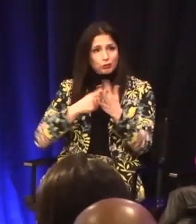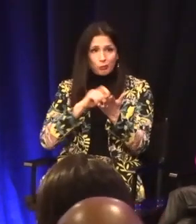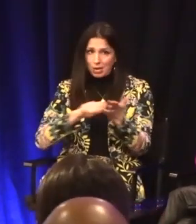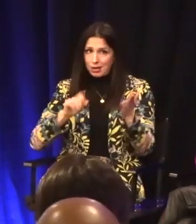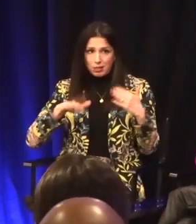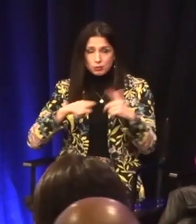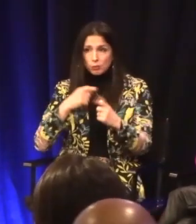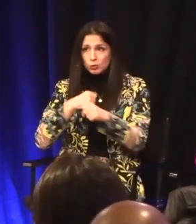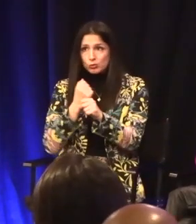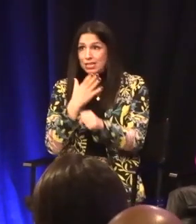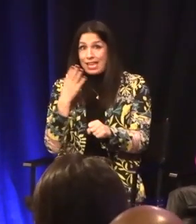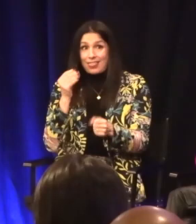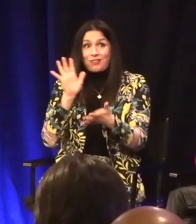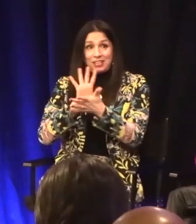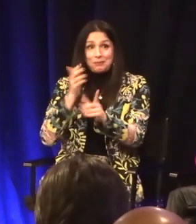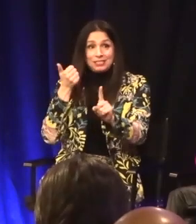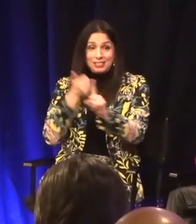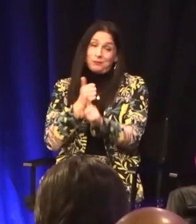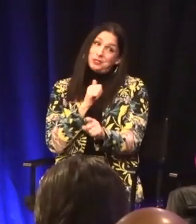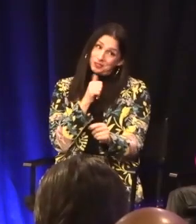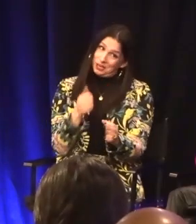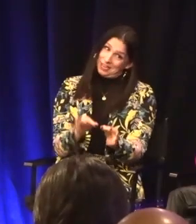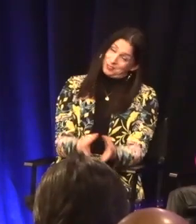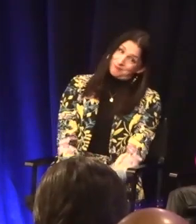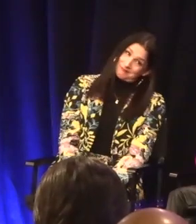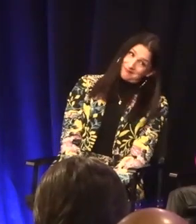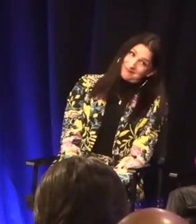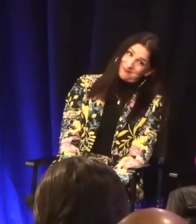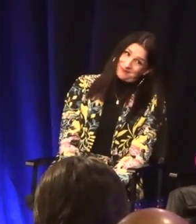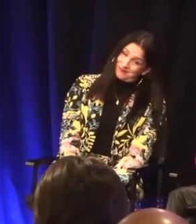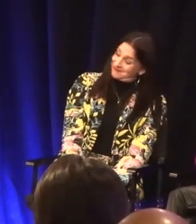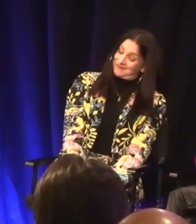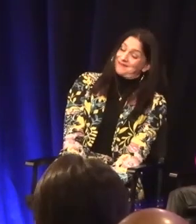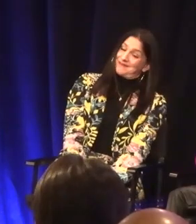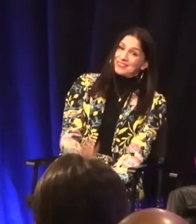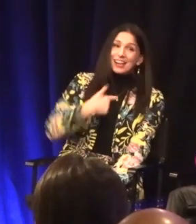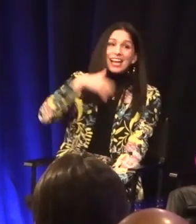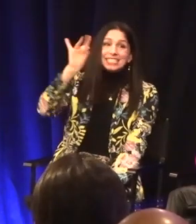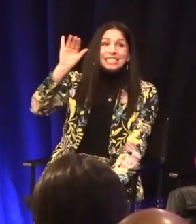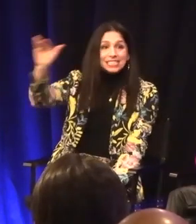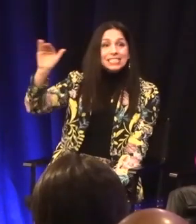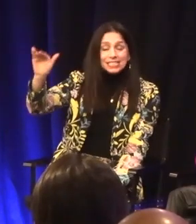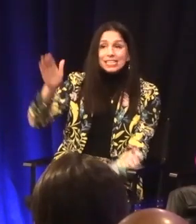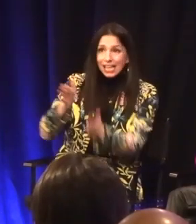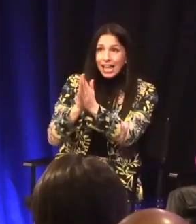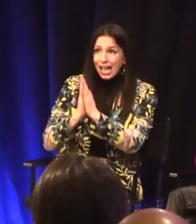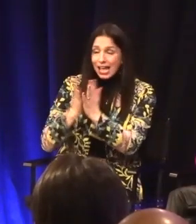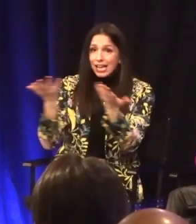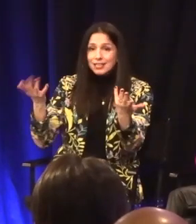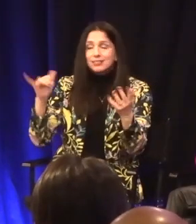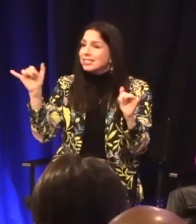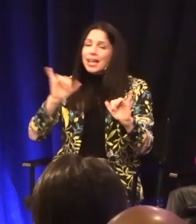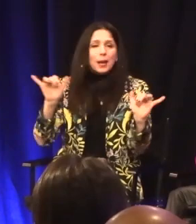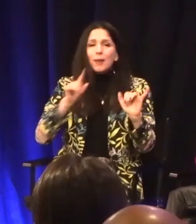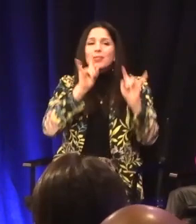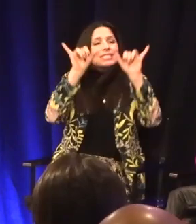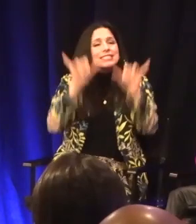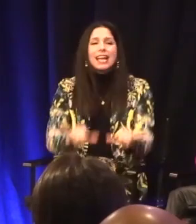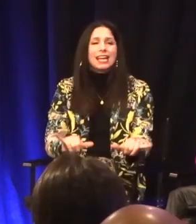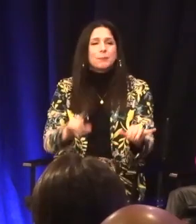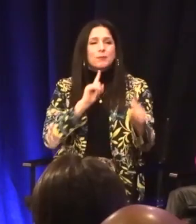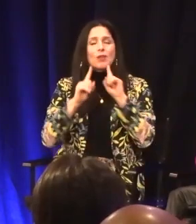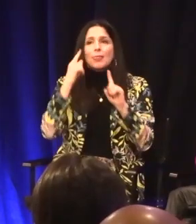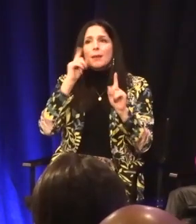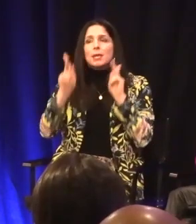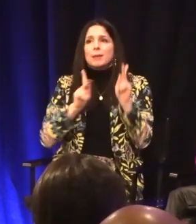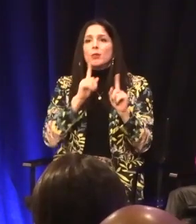actor within it, and hadn't started writing or producing yet, but the film was not captioned, and I was in it. And I did, you know, ask, hey,